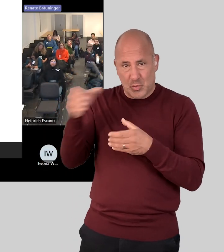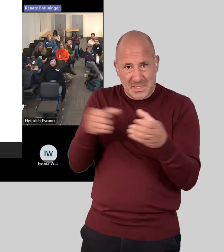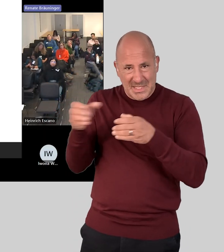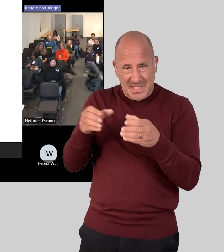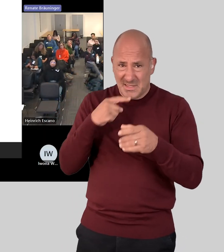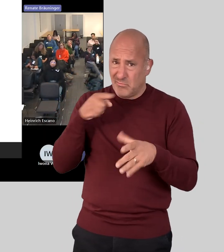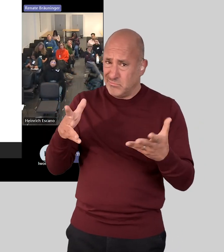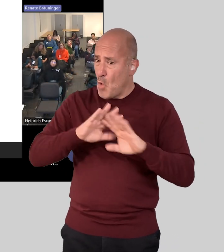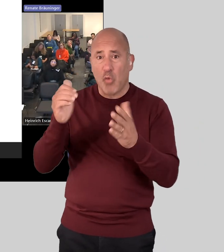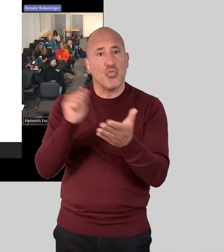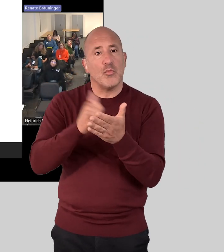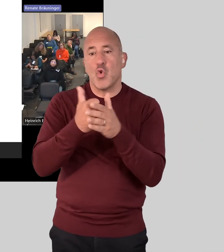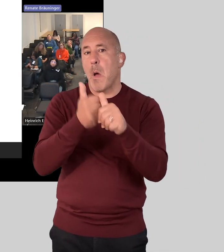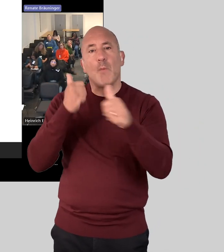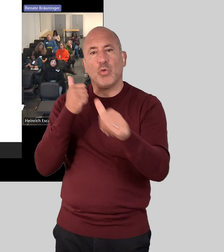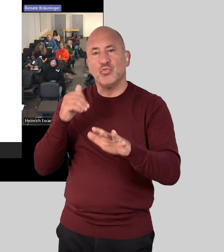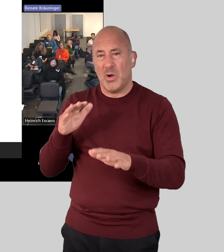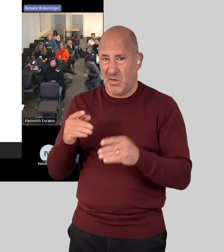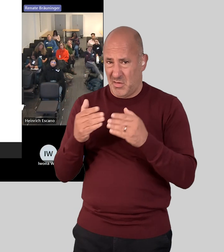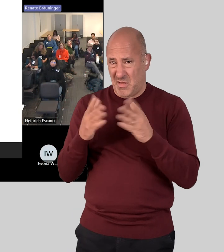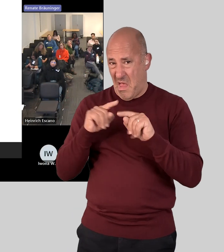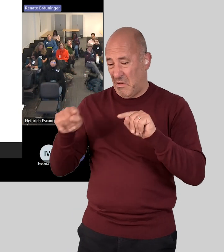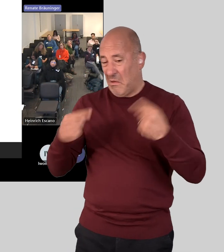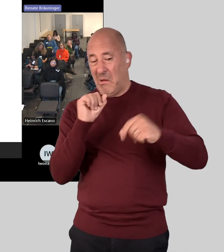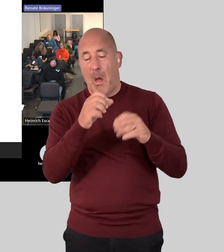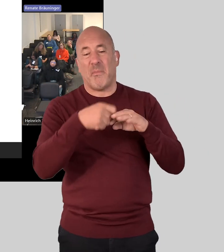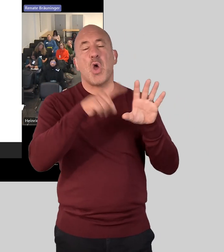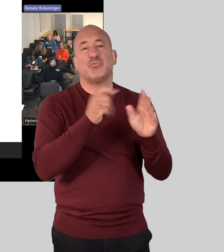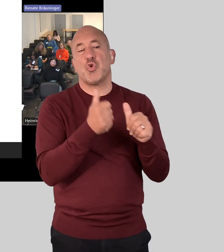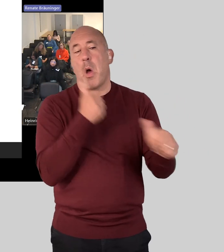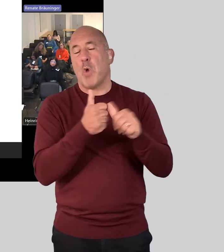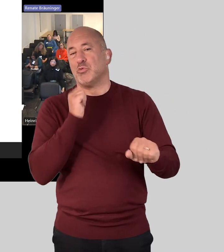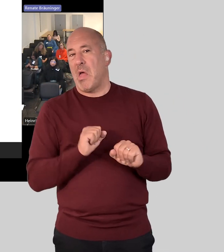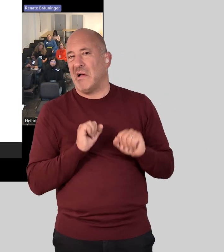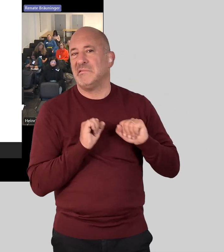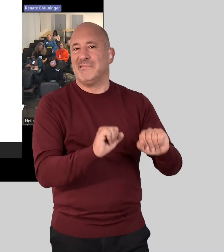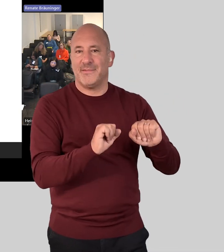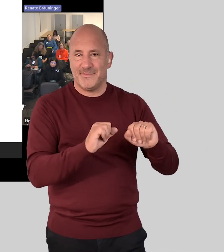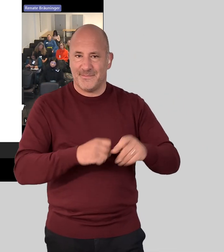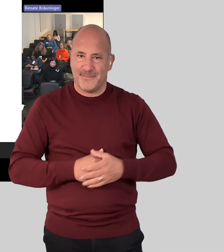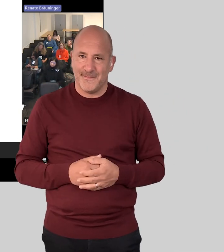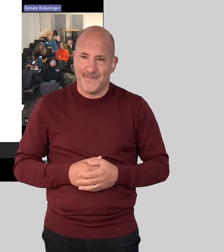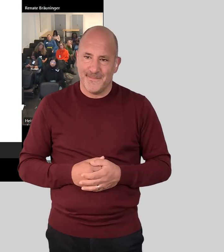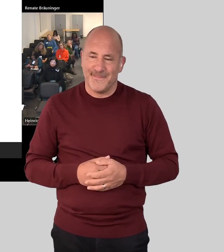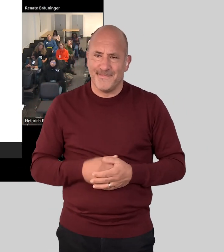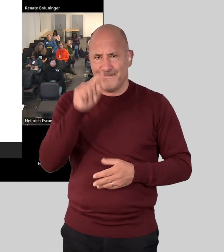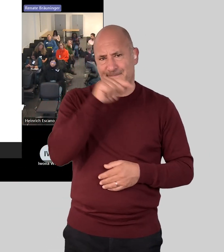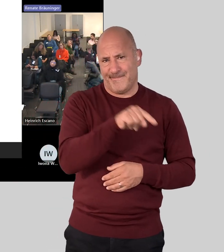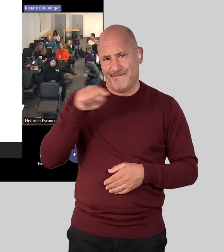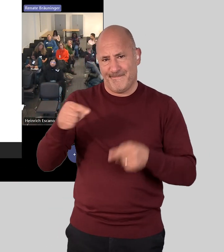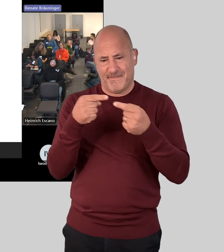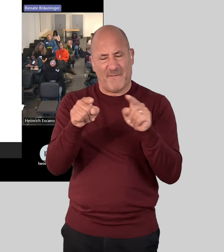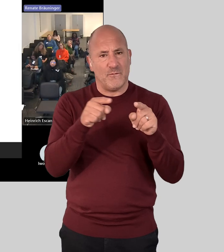elsewhere to do this, and emphasizes this is non-commercial, almost as a counterpoint to Beyoncé.